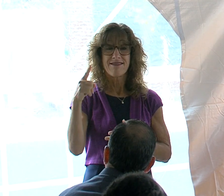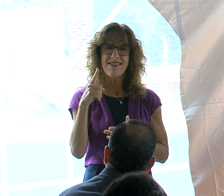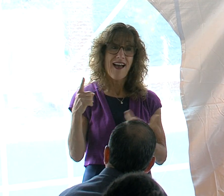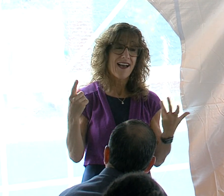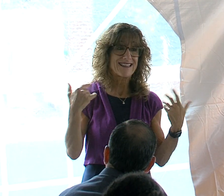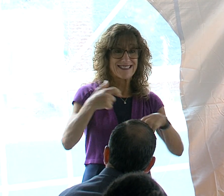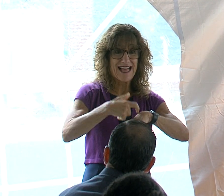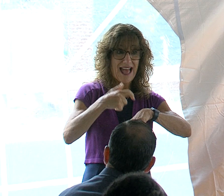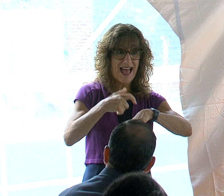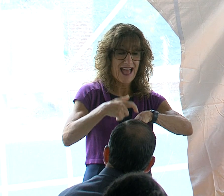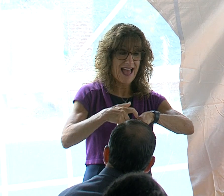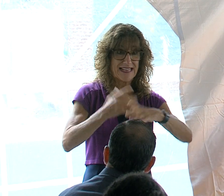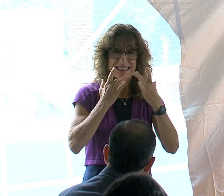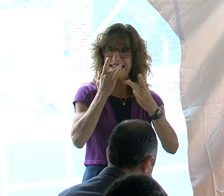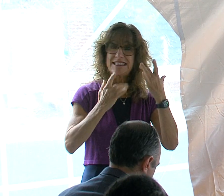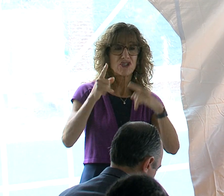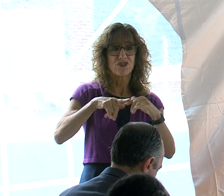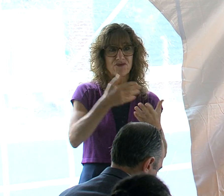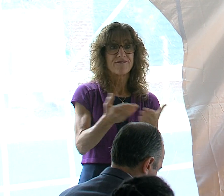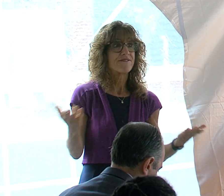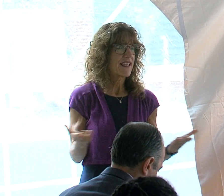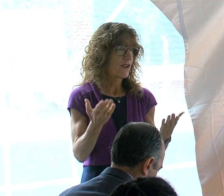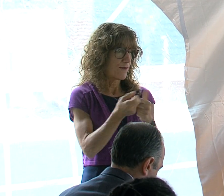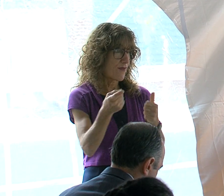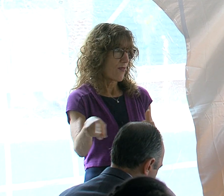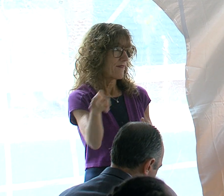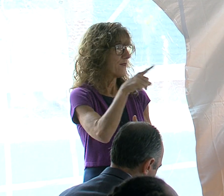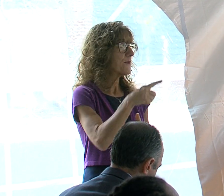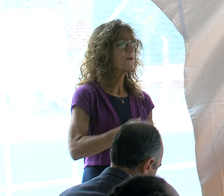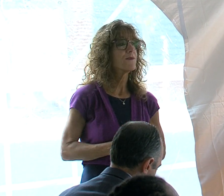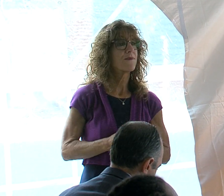over and couldn't be here with you.